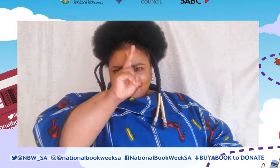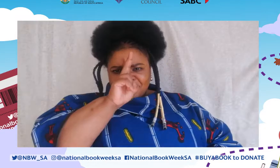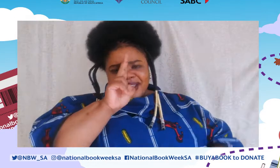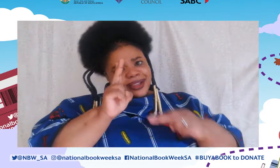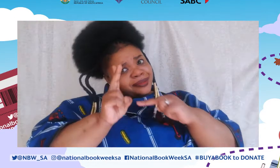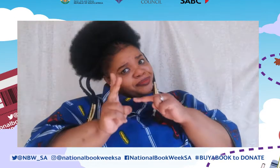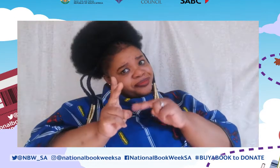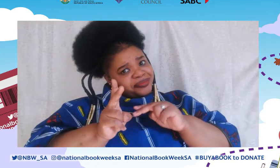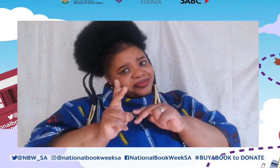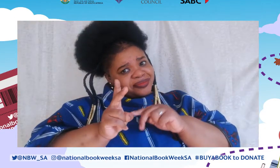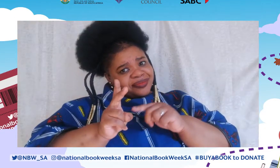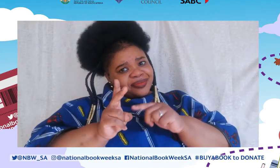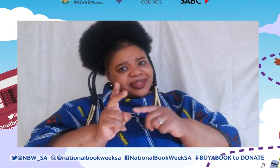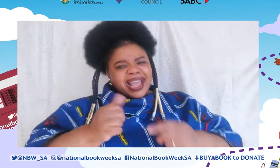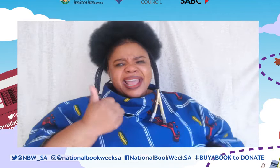Vic,